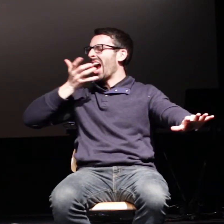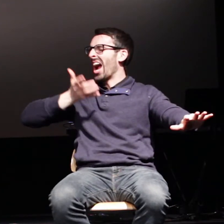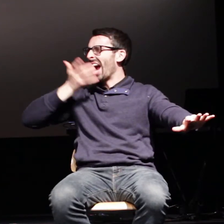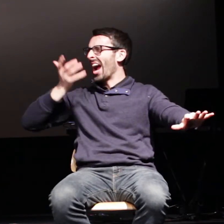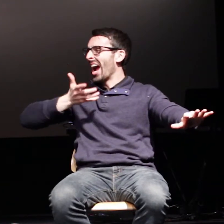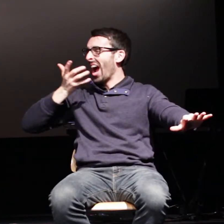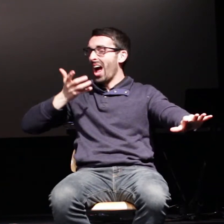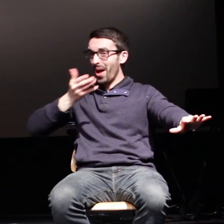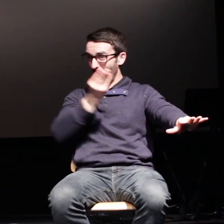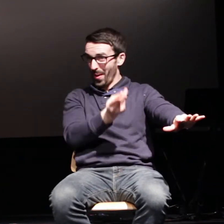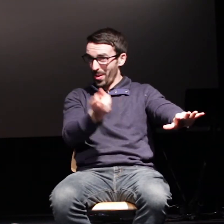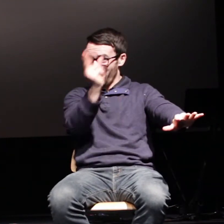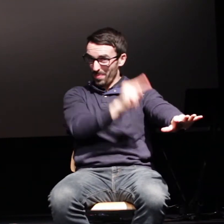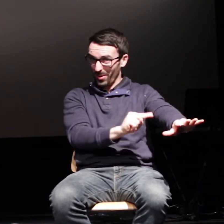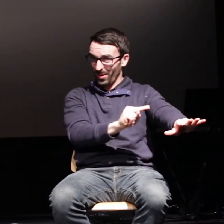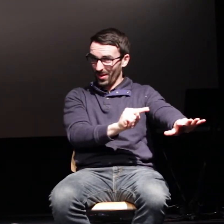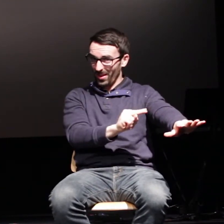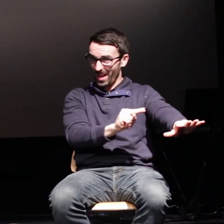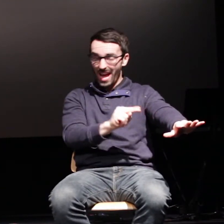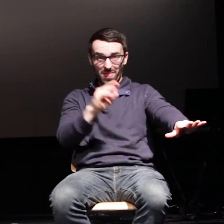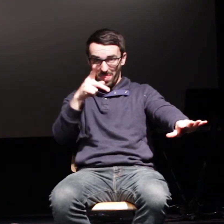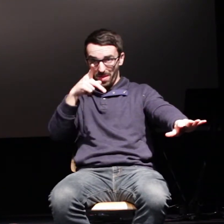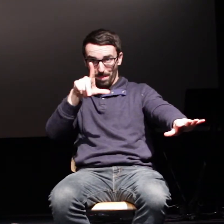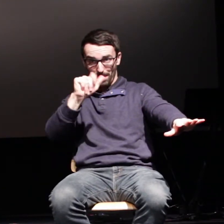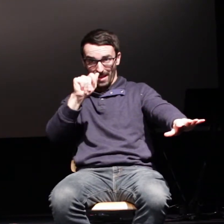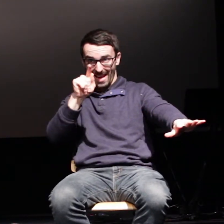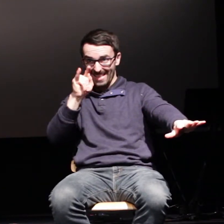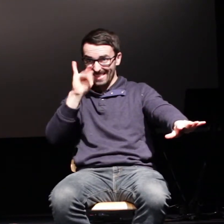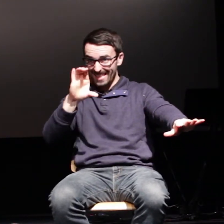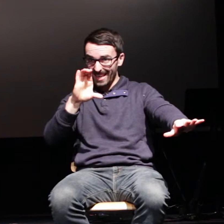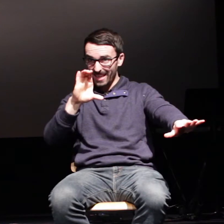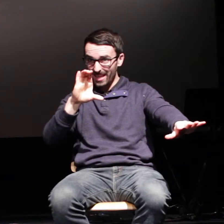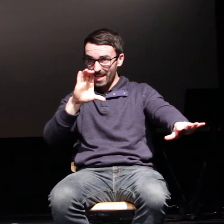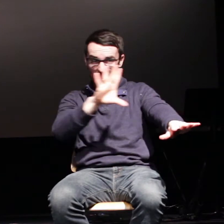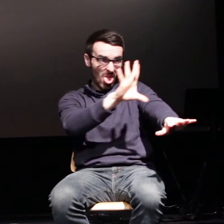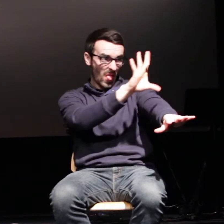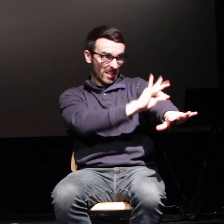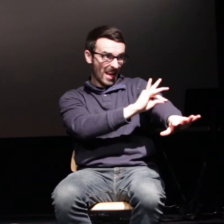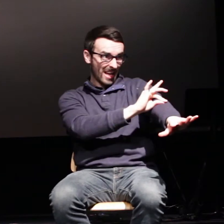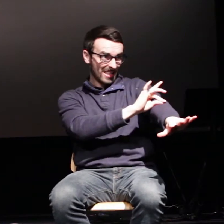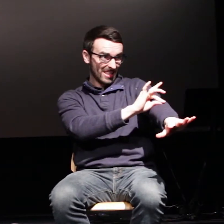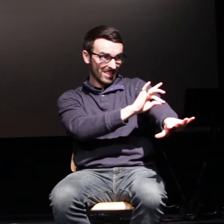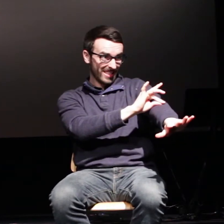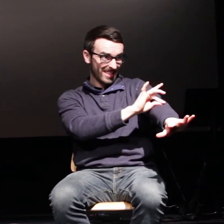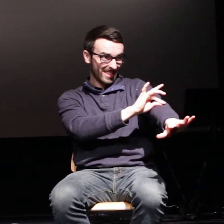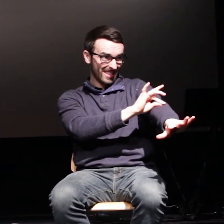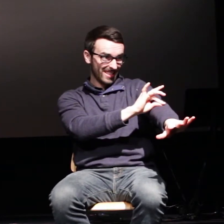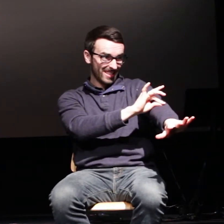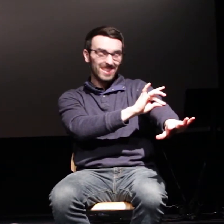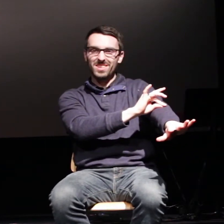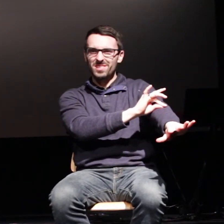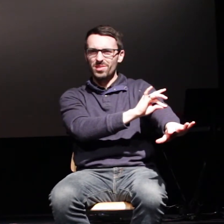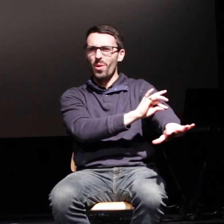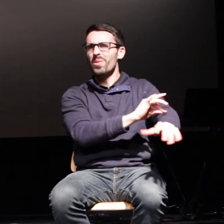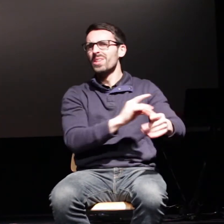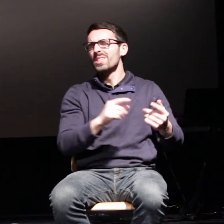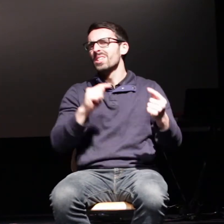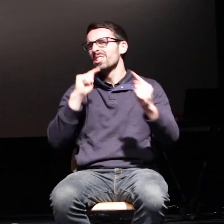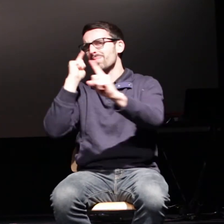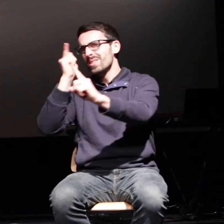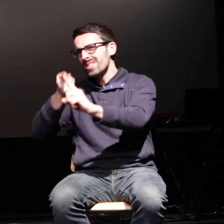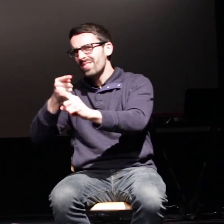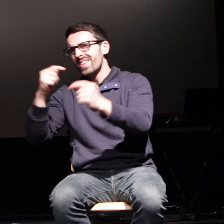my arm, and I burned the plastic actually to my arm. Now, there are certain injuries you can sustain